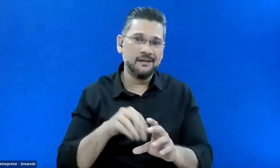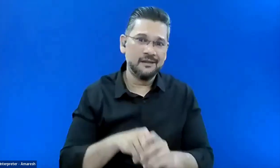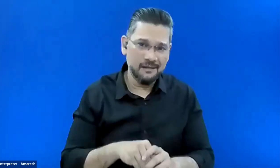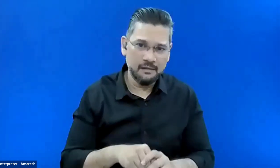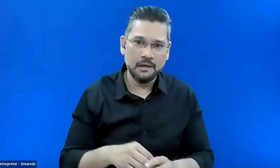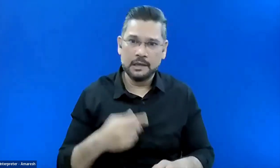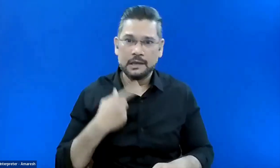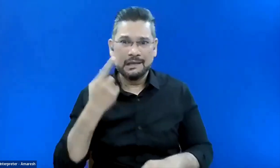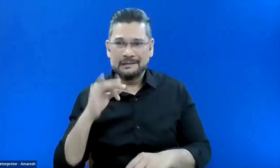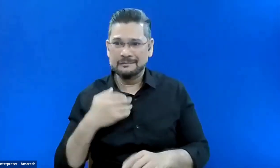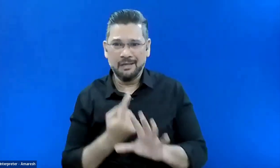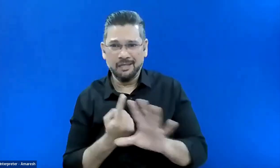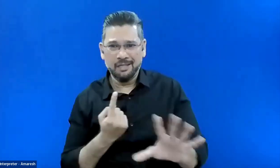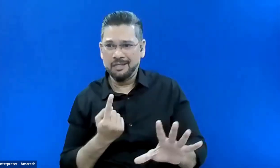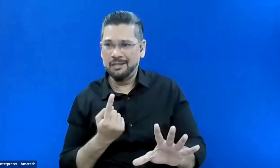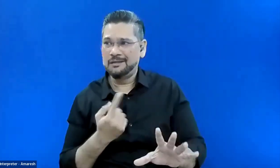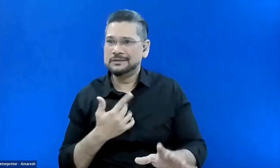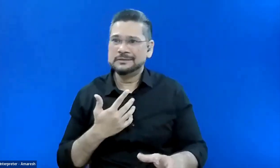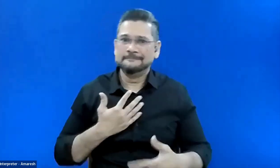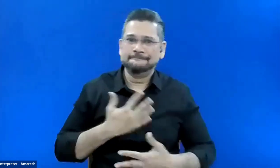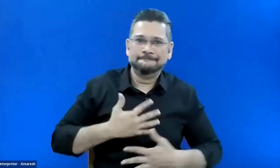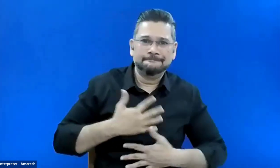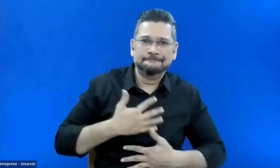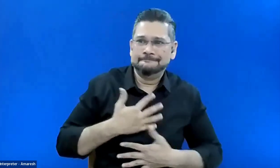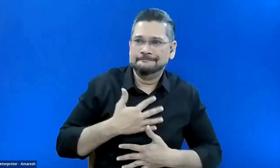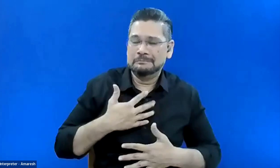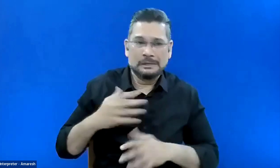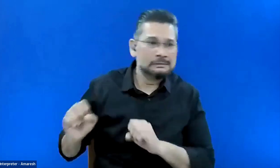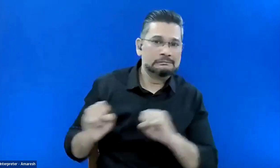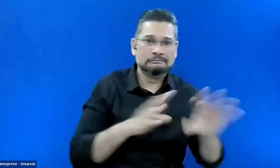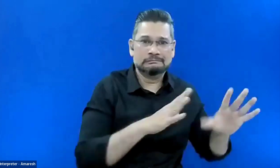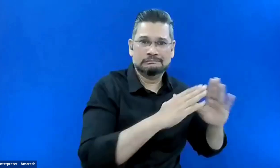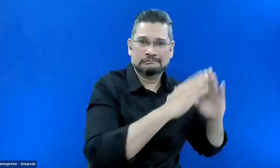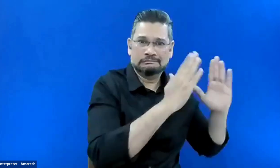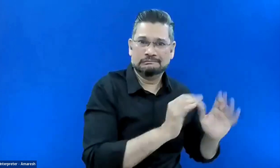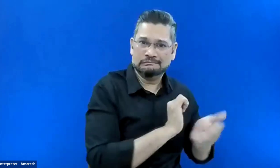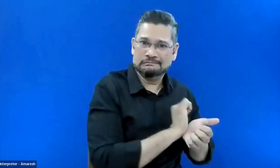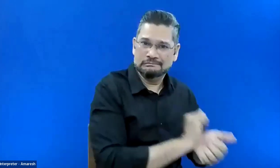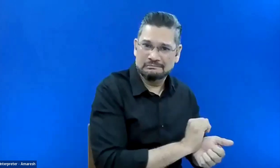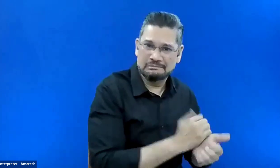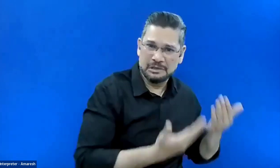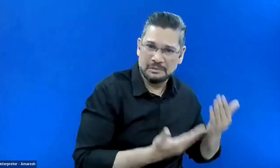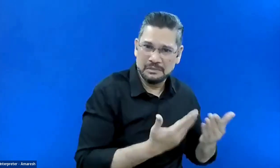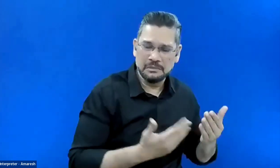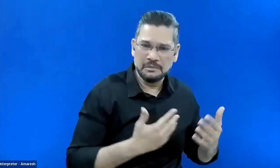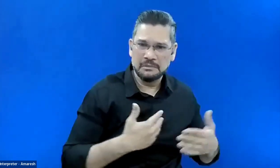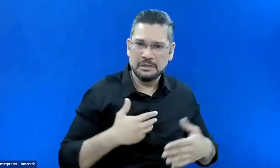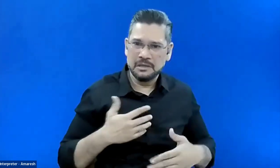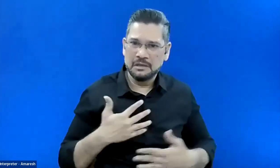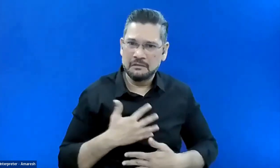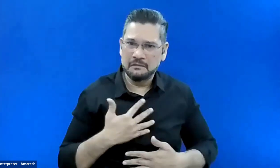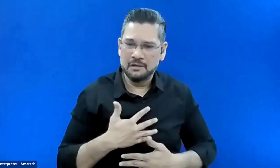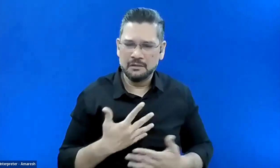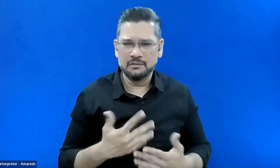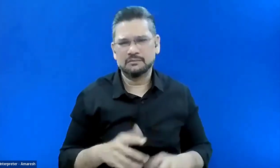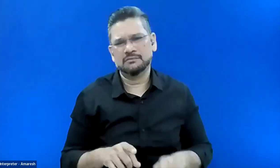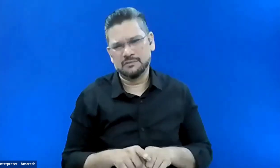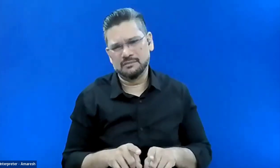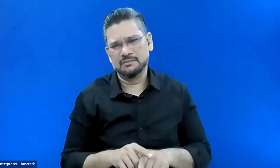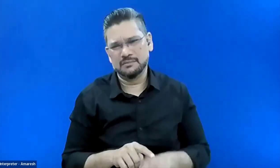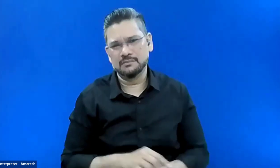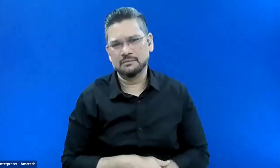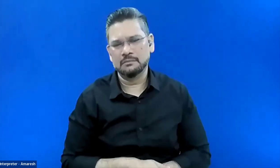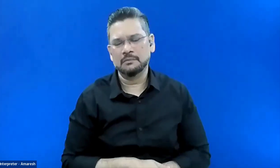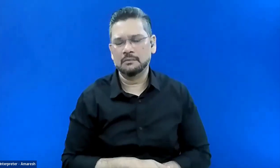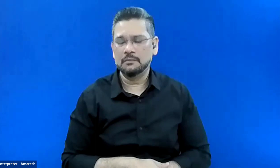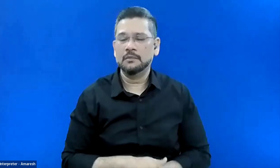institution, and also other consequences that make it quite difficult for persons with lived experience or